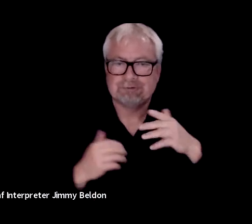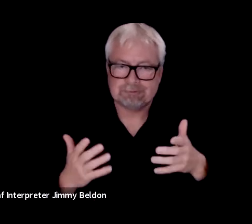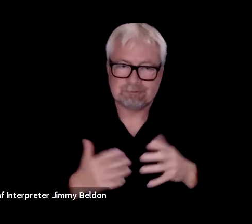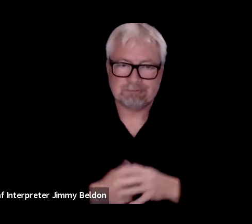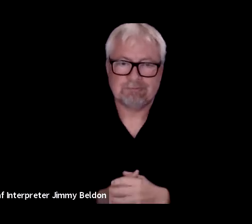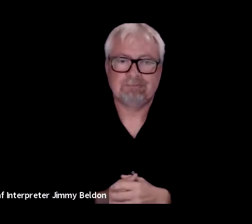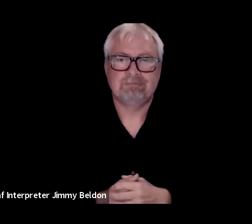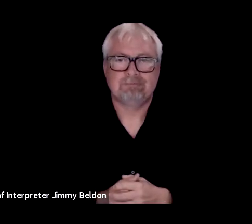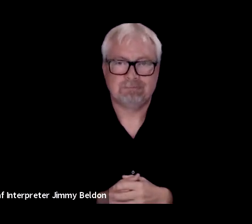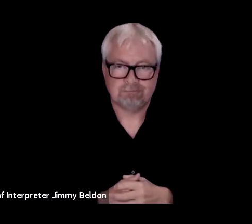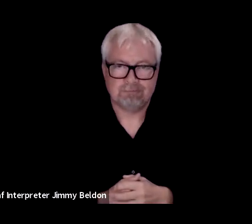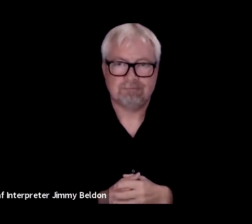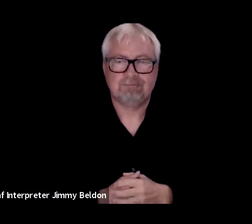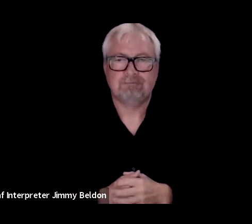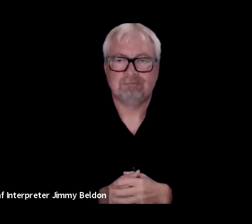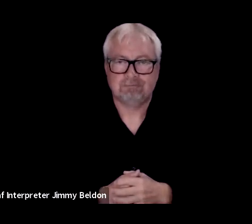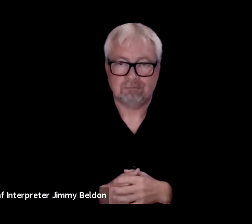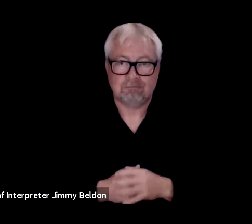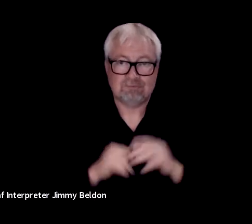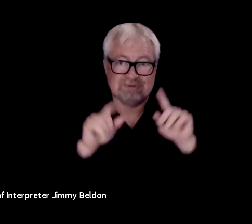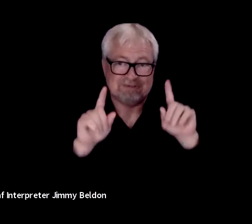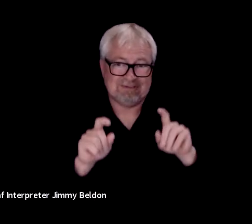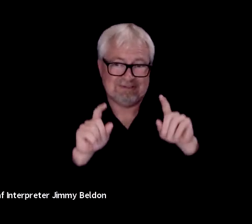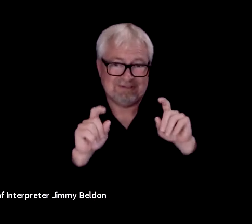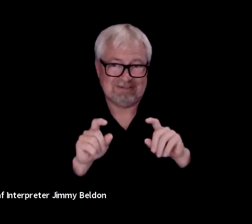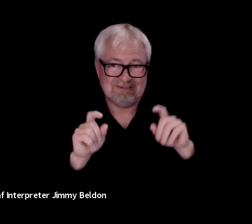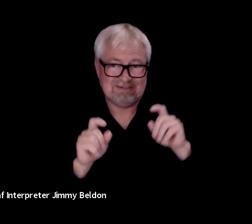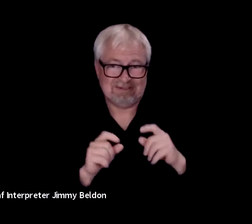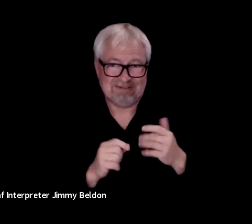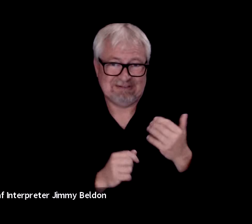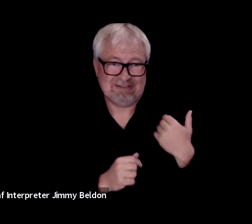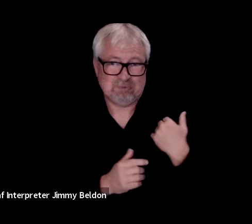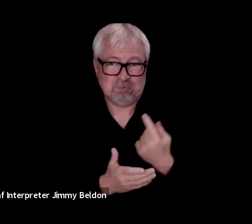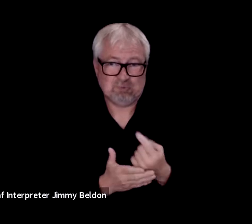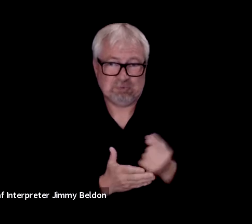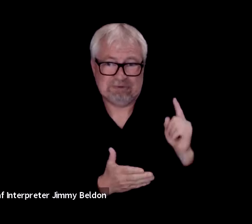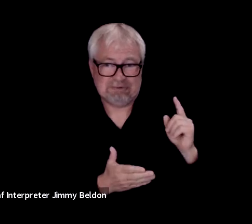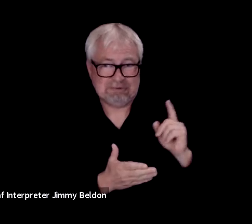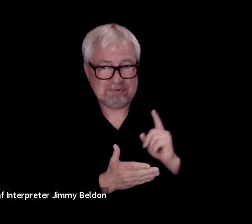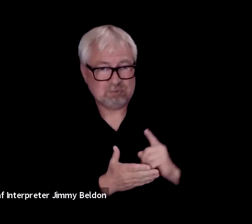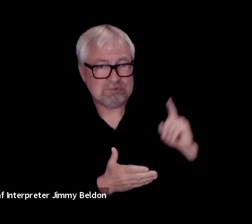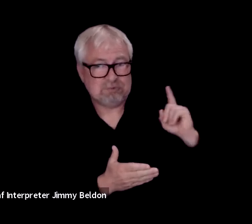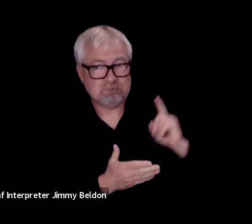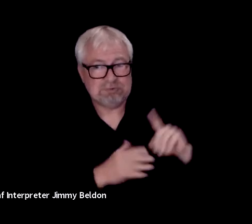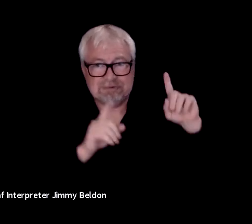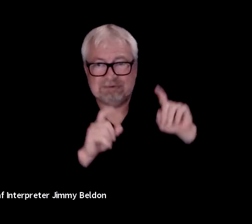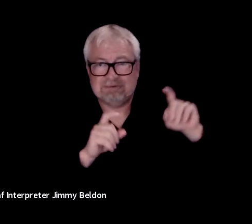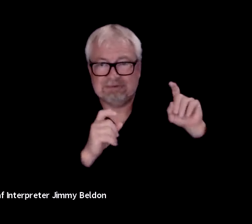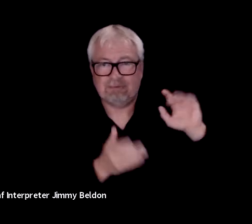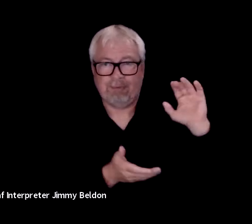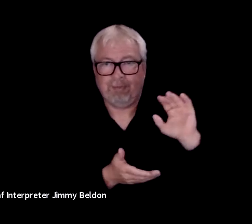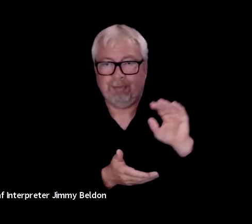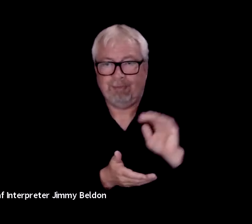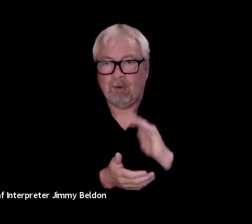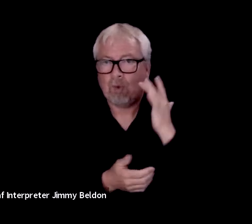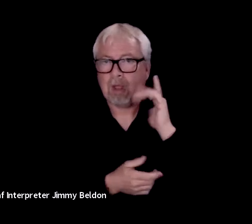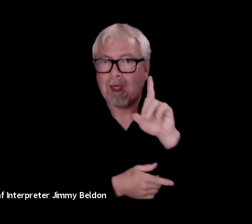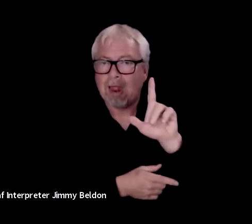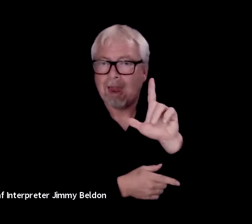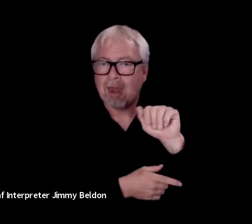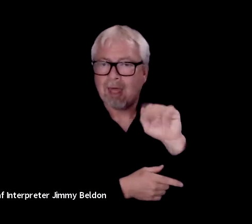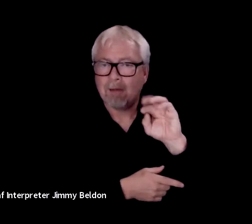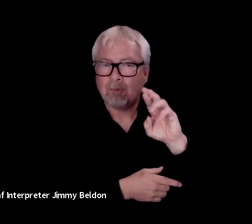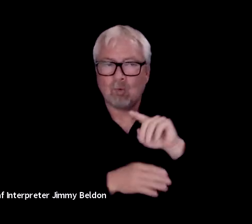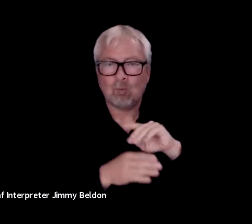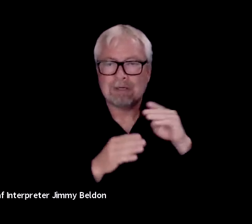on the Labor Day holiday, but testing rates do bounce back in the data lag period. Our statewide test positivity rate